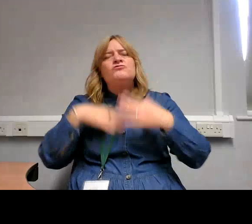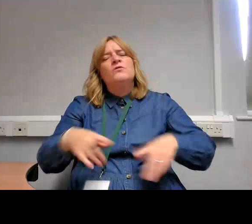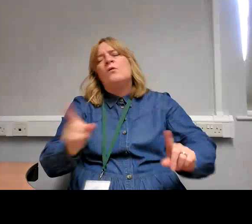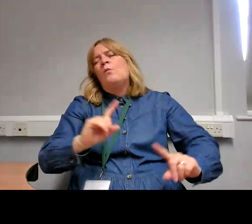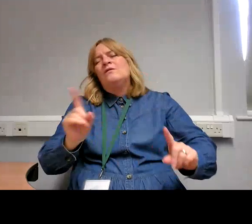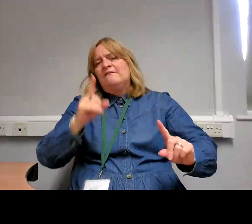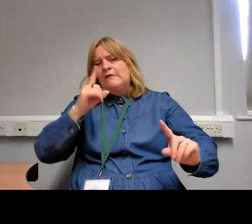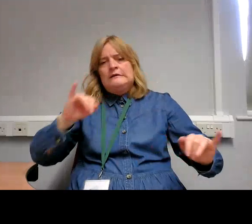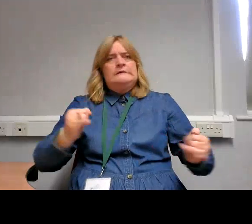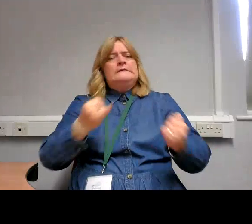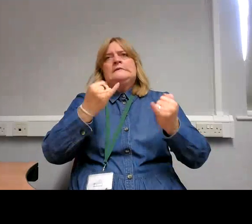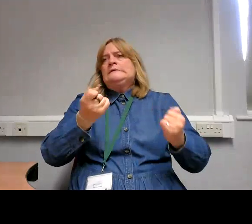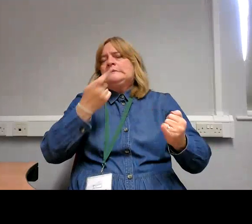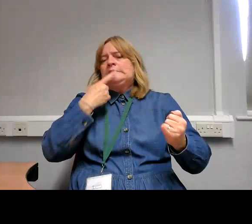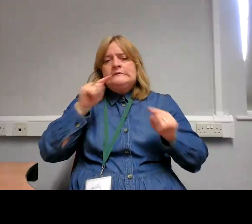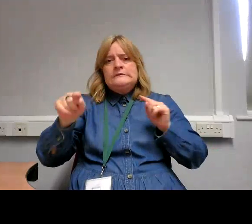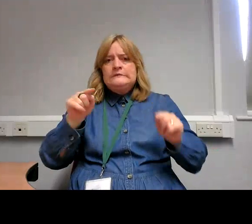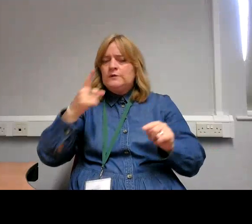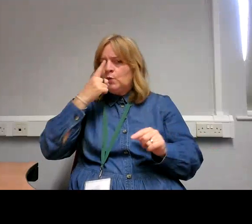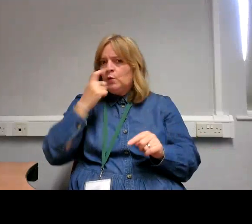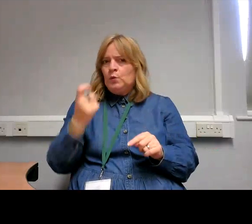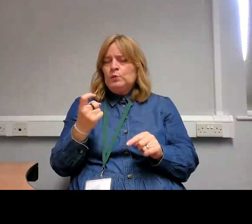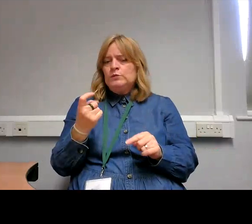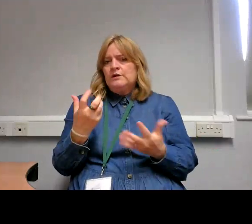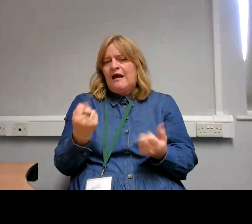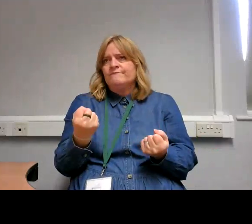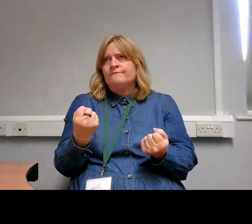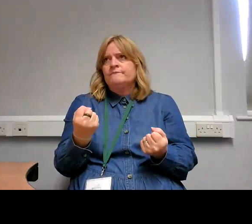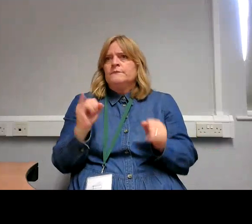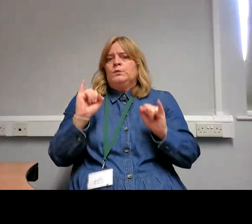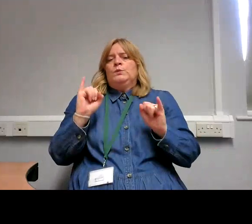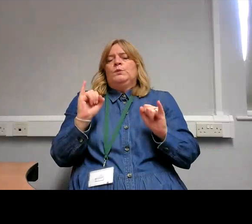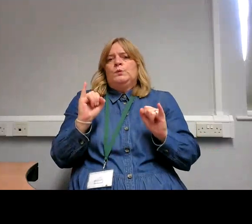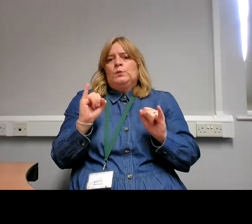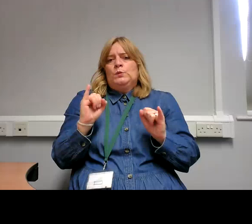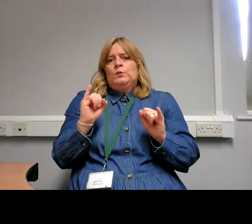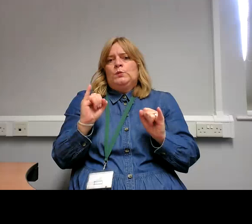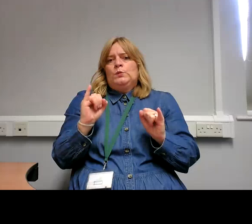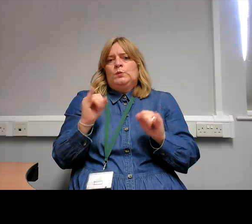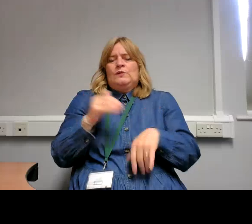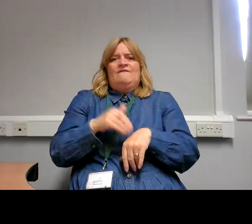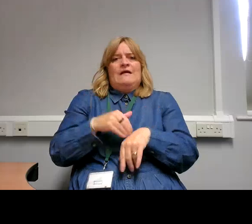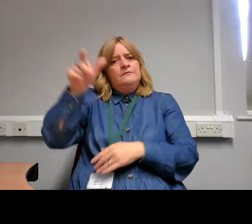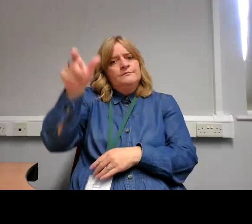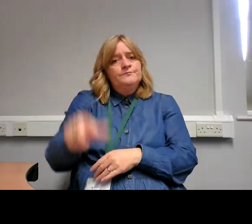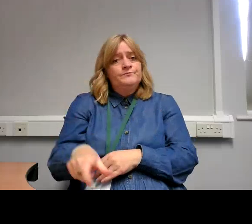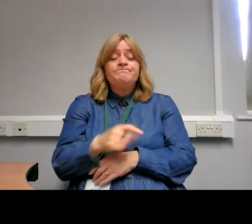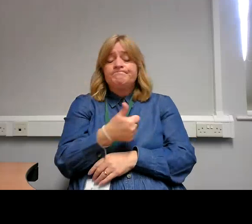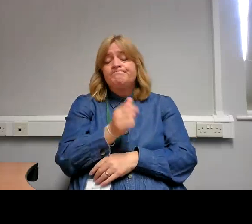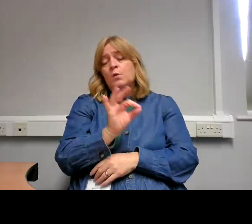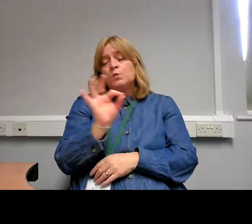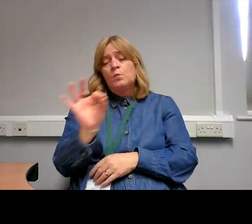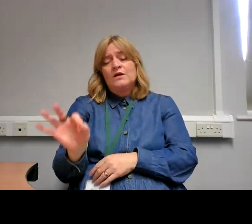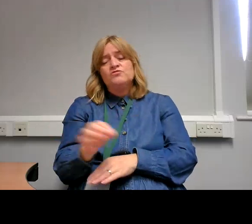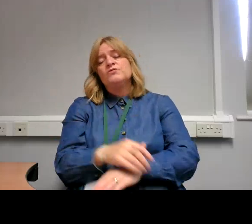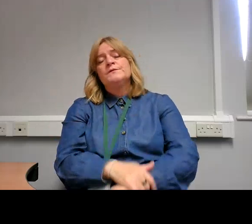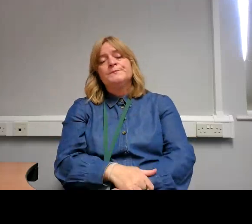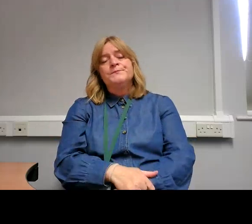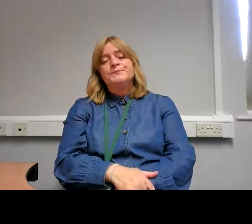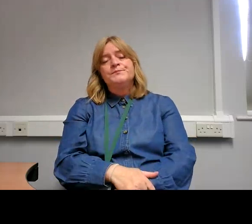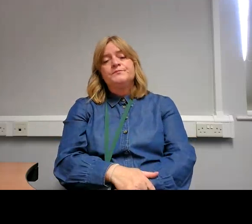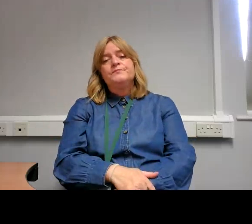could have really bad outcome. Yeah, that's a really, really good question, actually. So